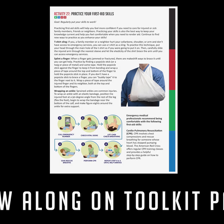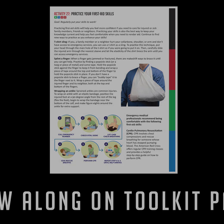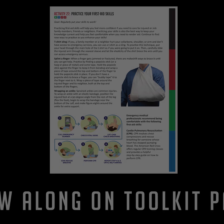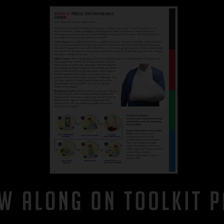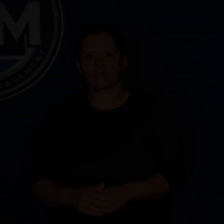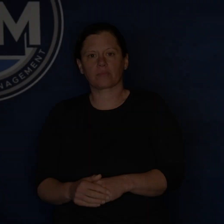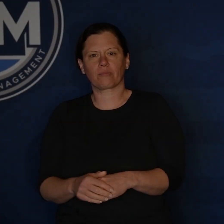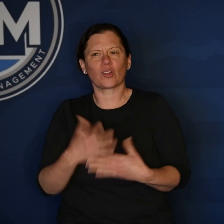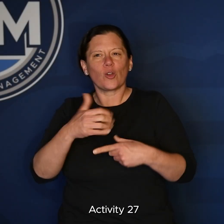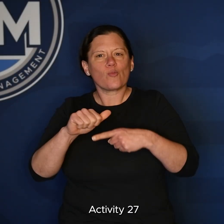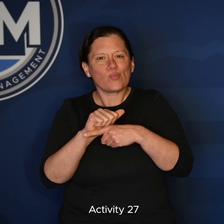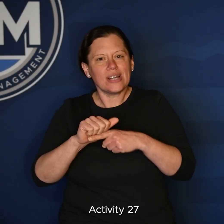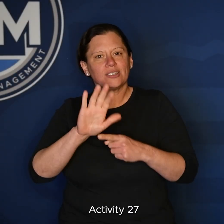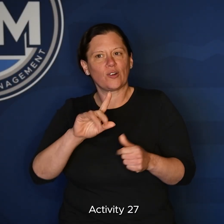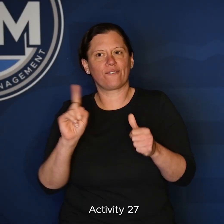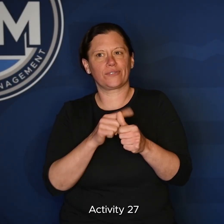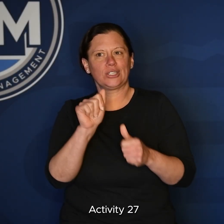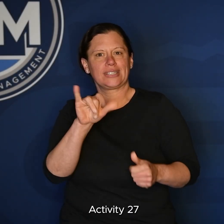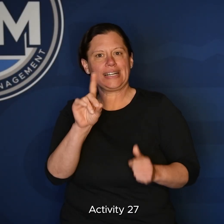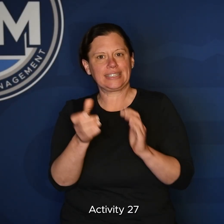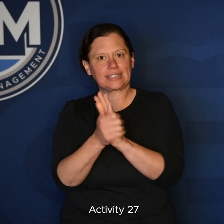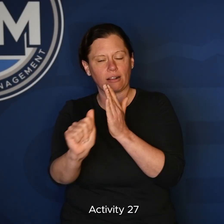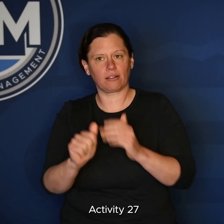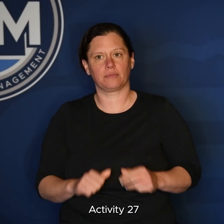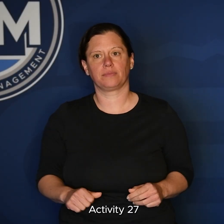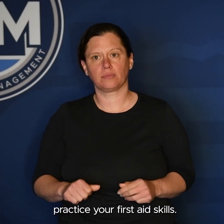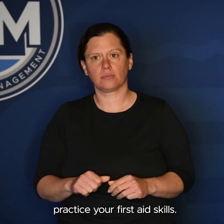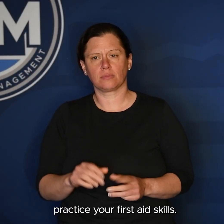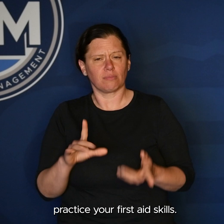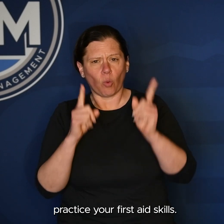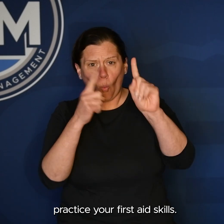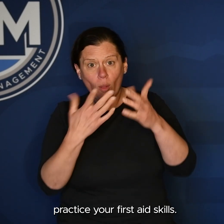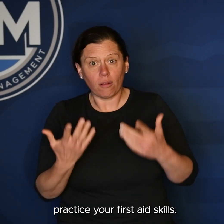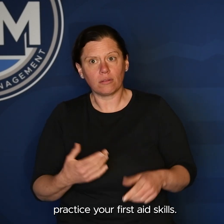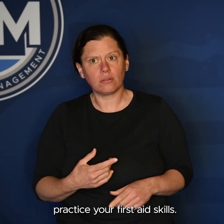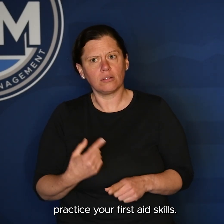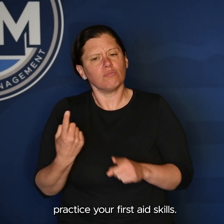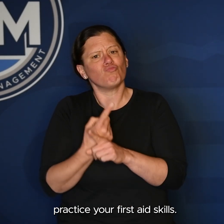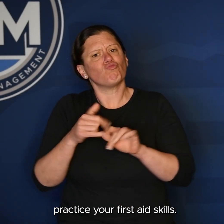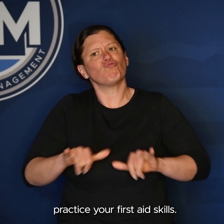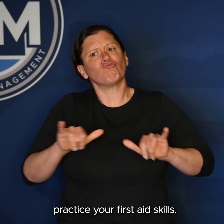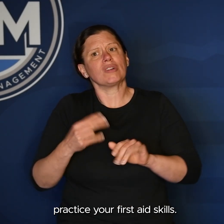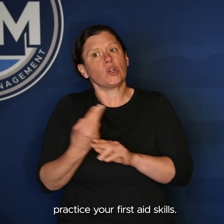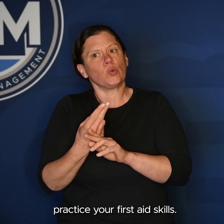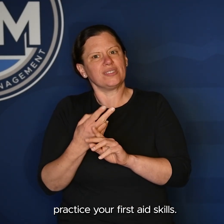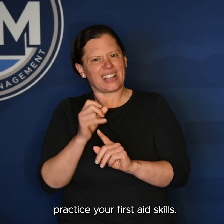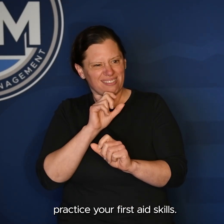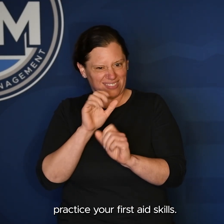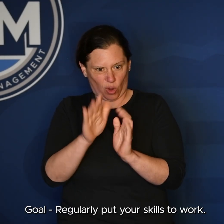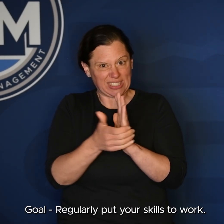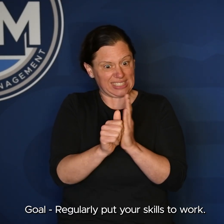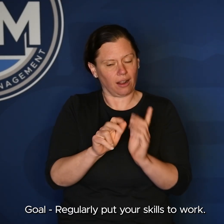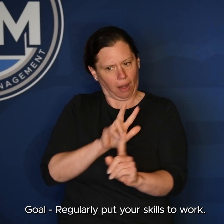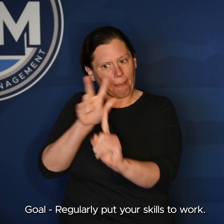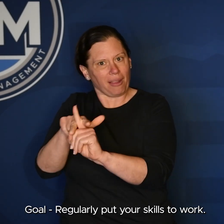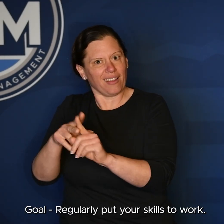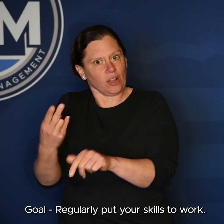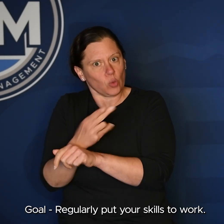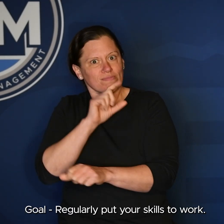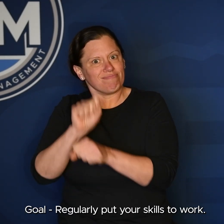85. Activity 27. Practice your first aid skills. Goal: regularly put your skills